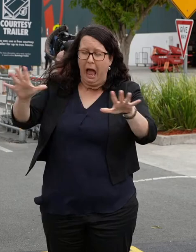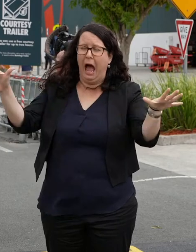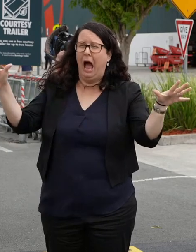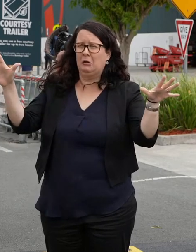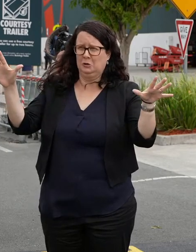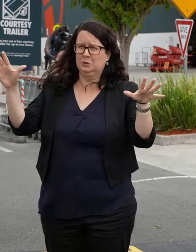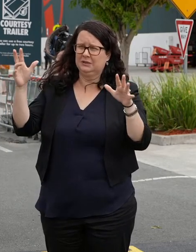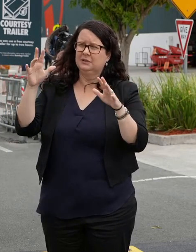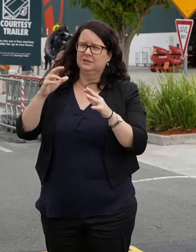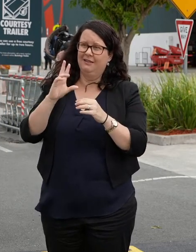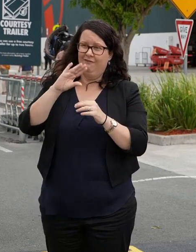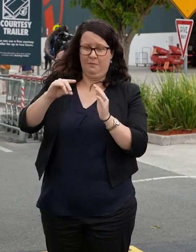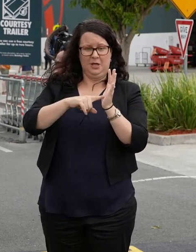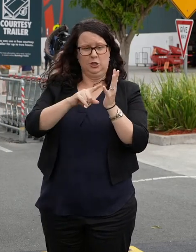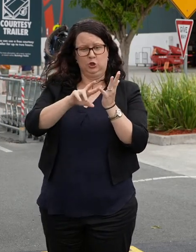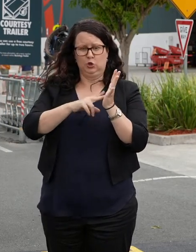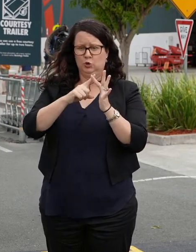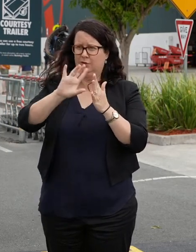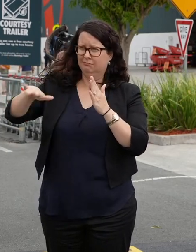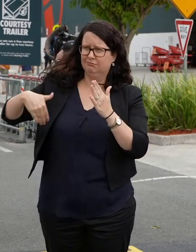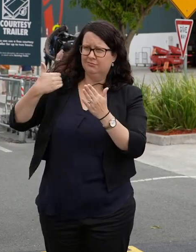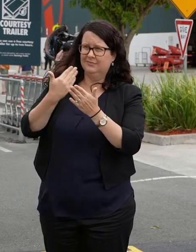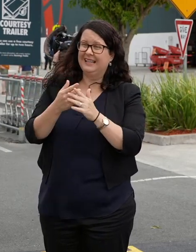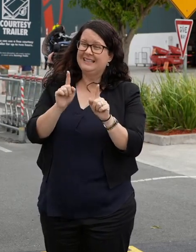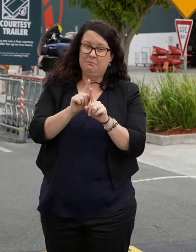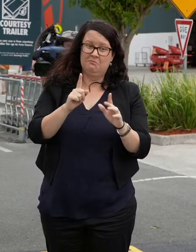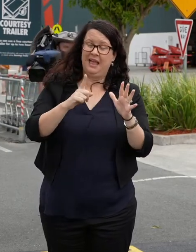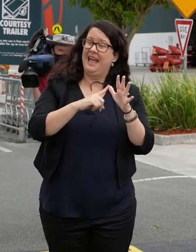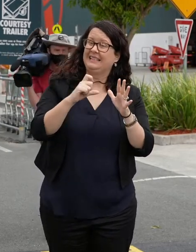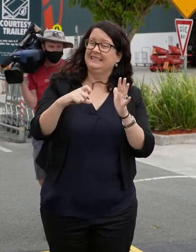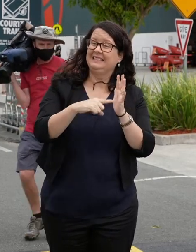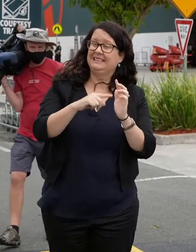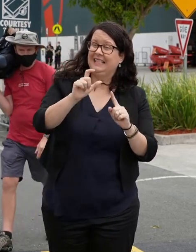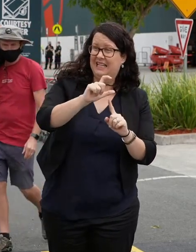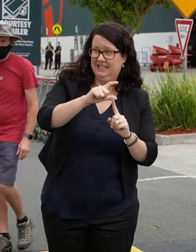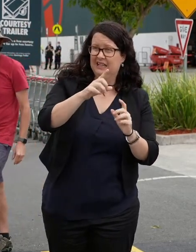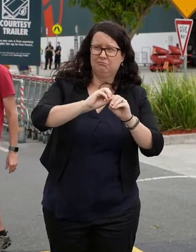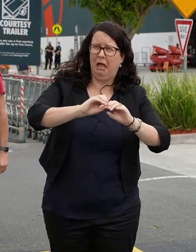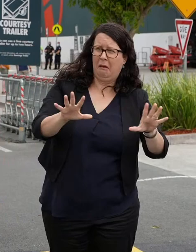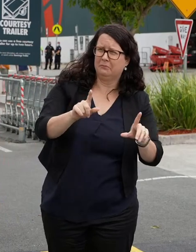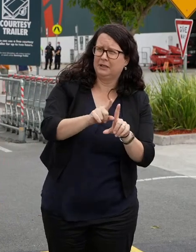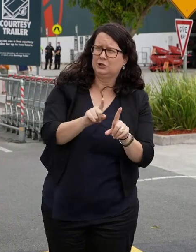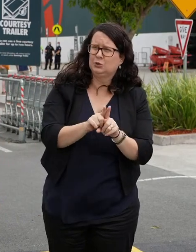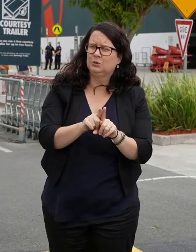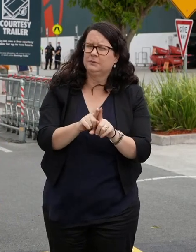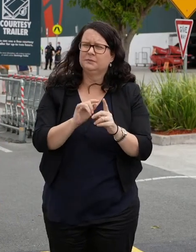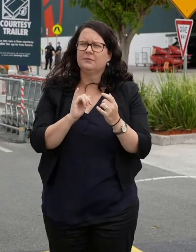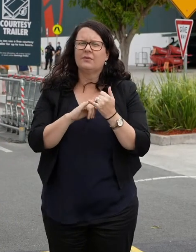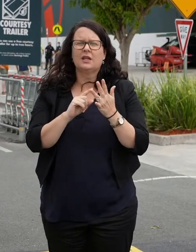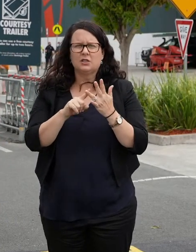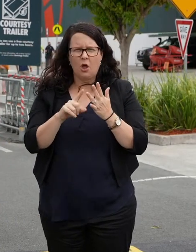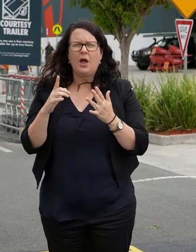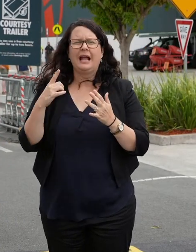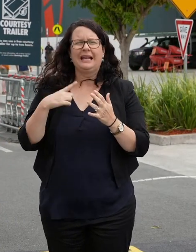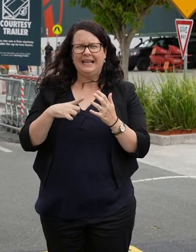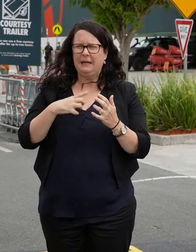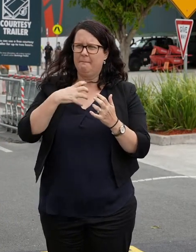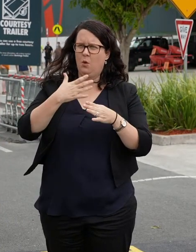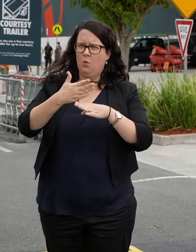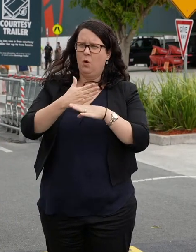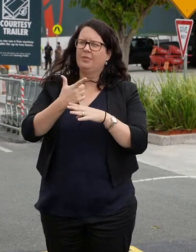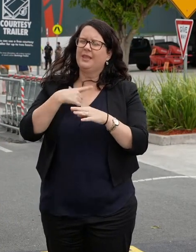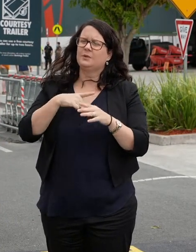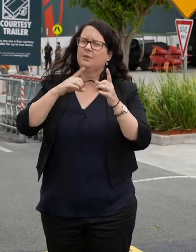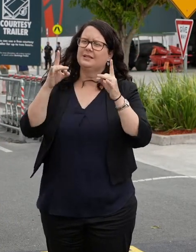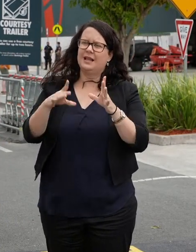Wales and also in Victoria and ACT. So there was more work to be done. That's why we did the